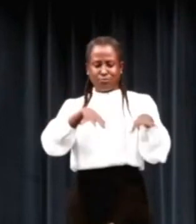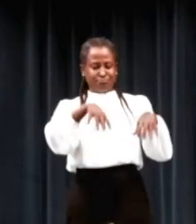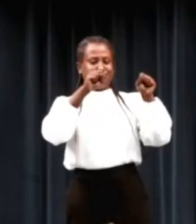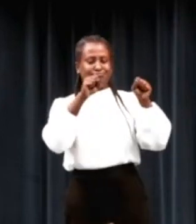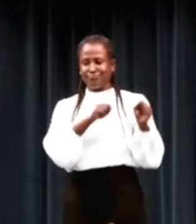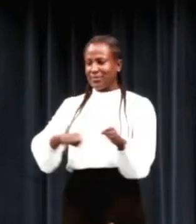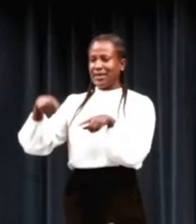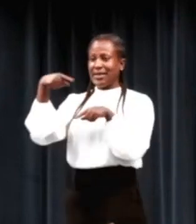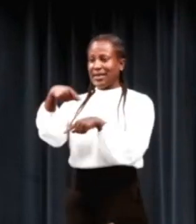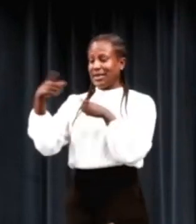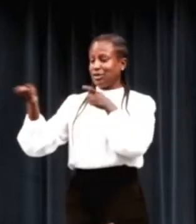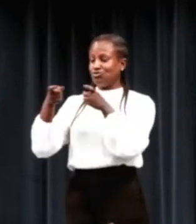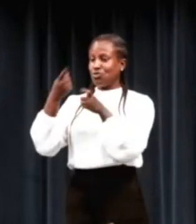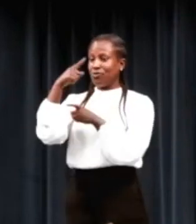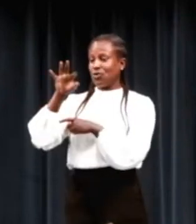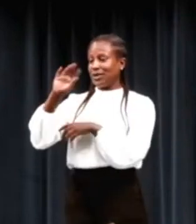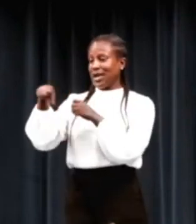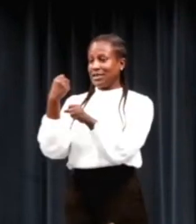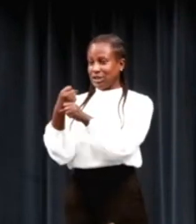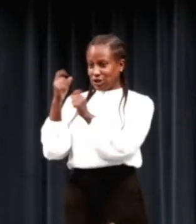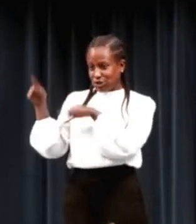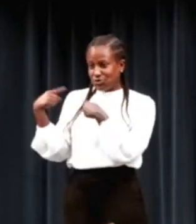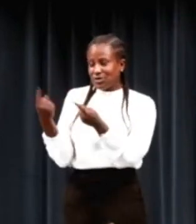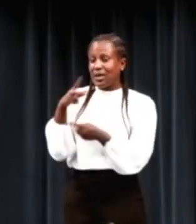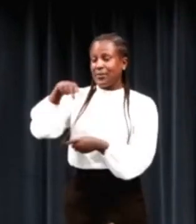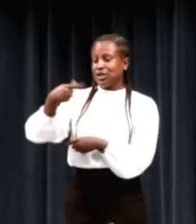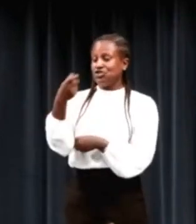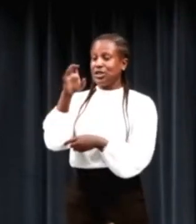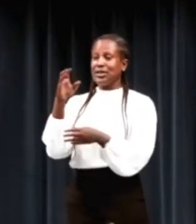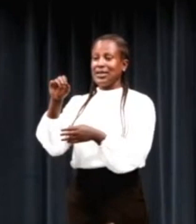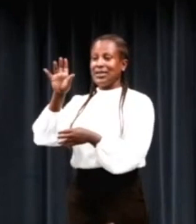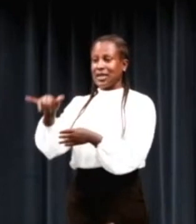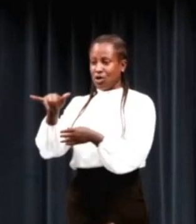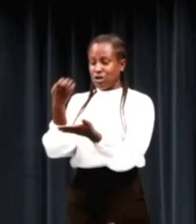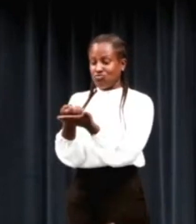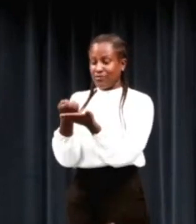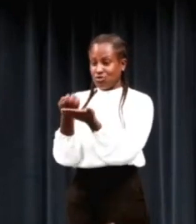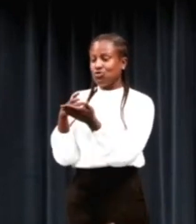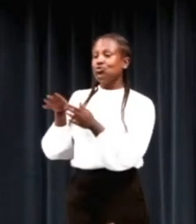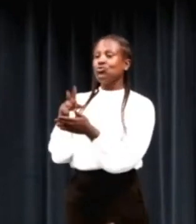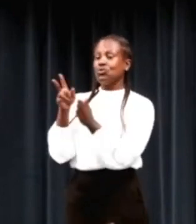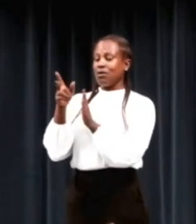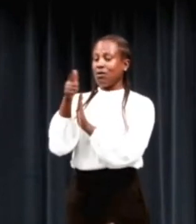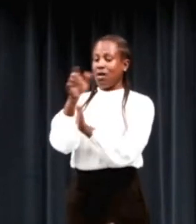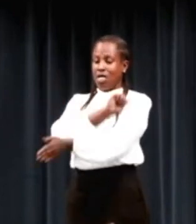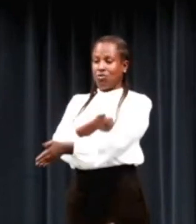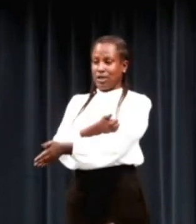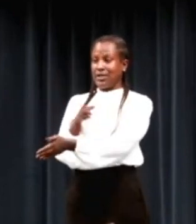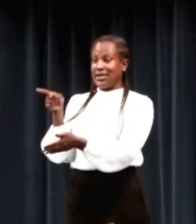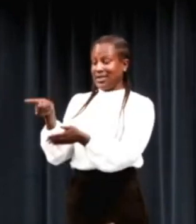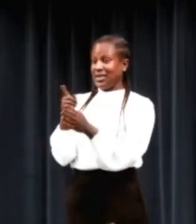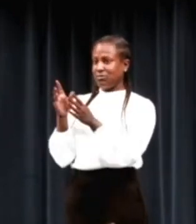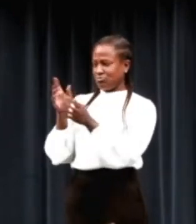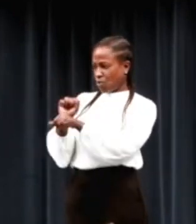the executive director of the Prince George's County Revenue Authority. While there, he increased minority business participation well